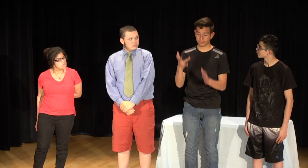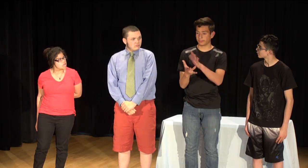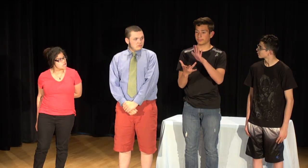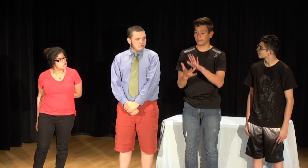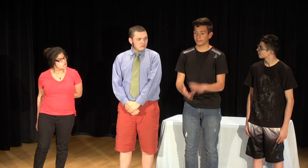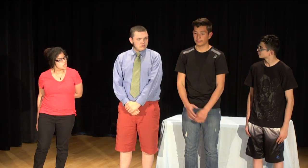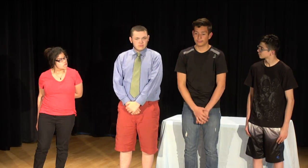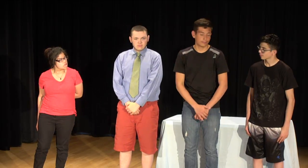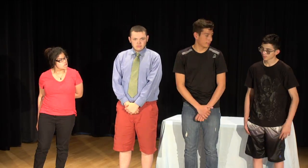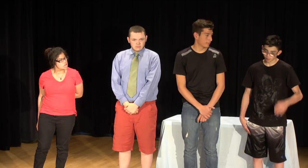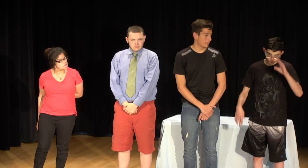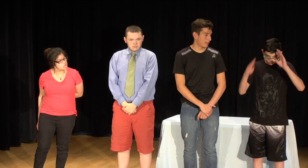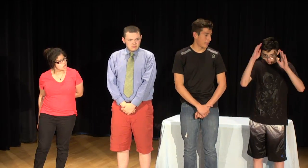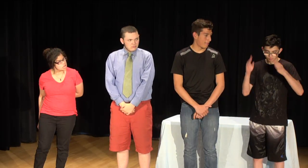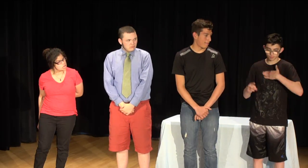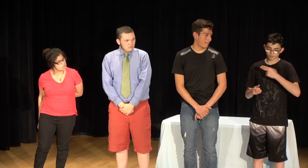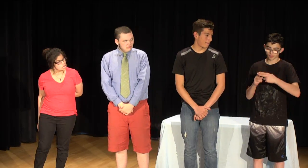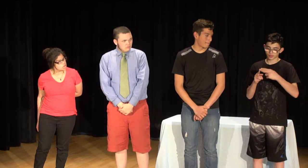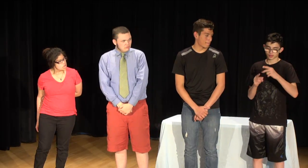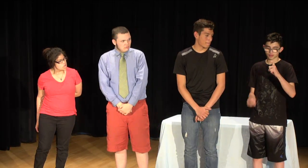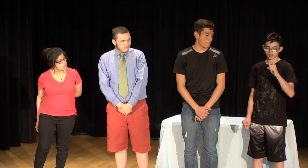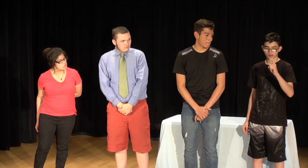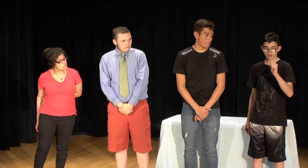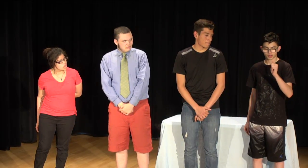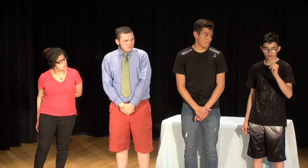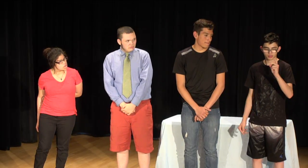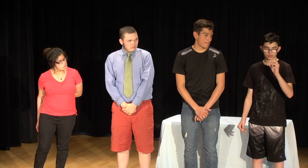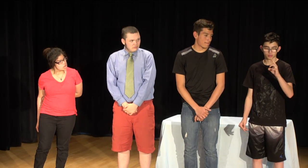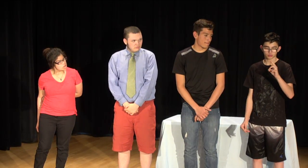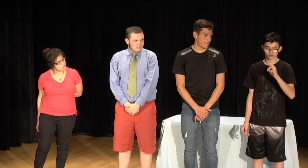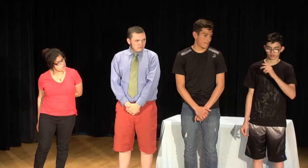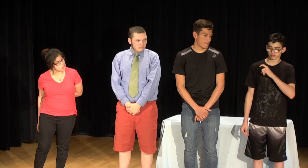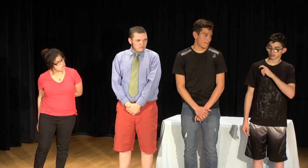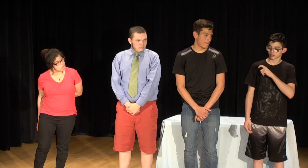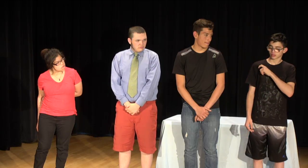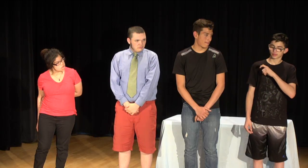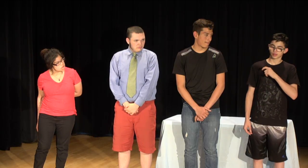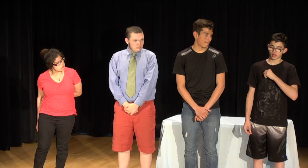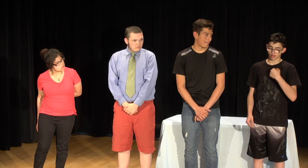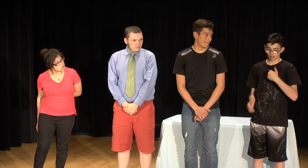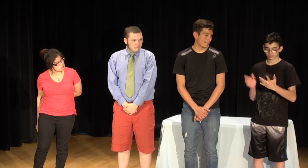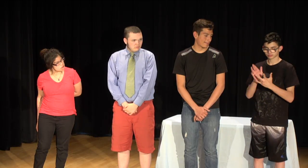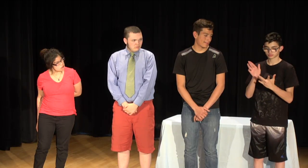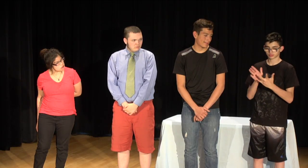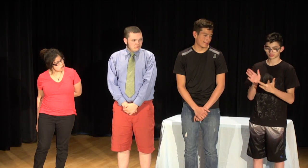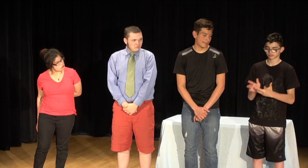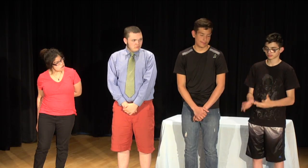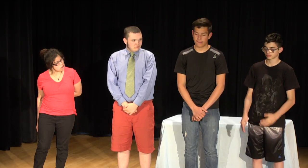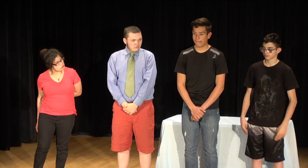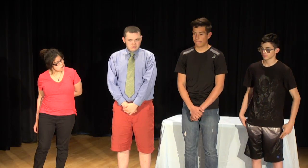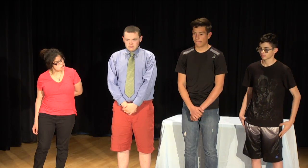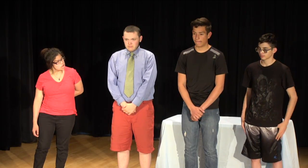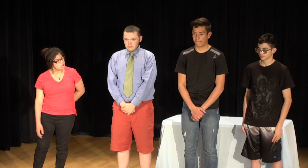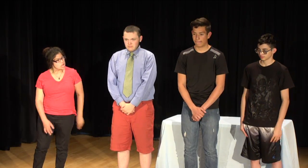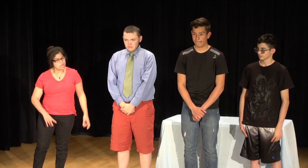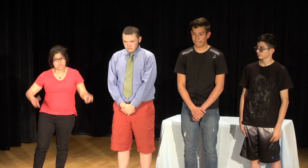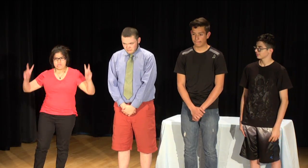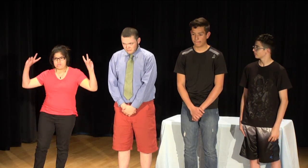I'm Jose, I'm a sophomore, and hello everyone. My name is Xavier. I will be playing the role of the policeman, and I am a